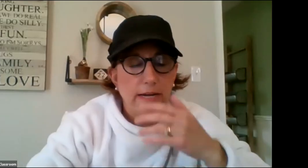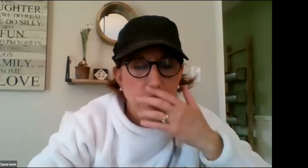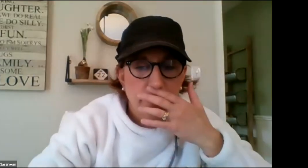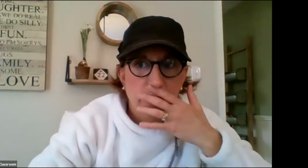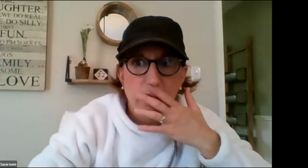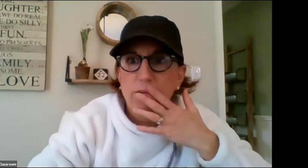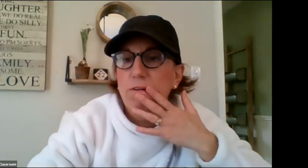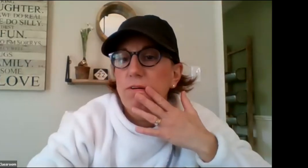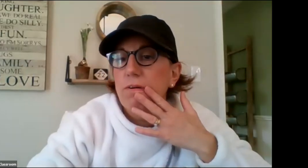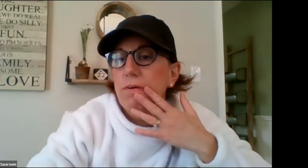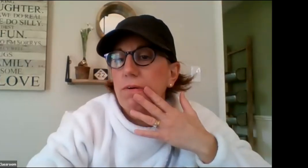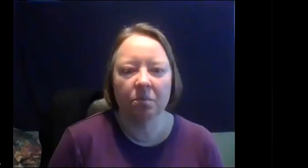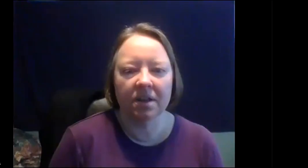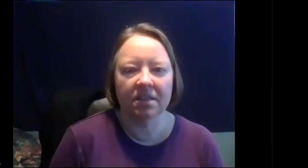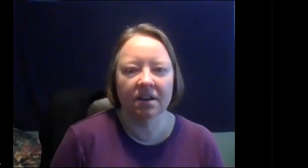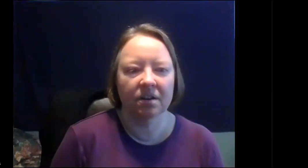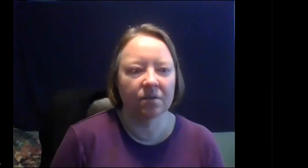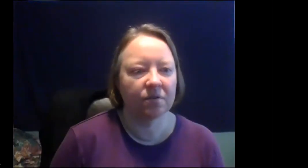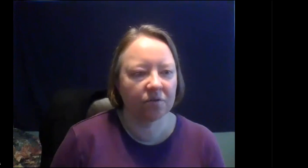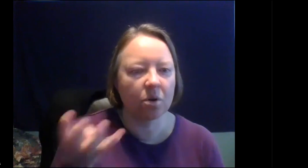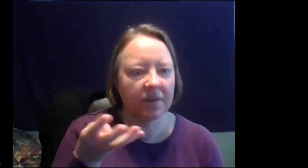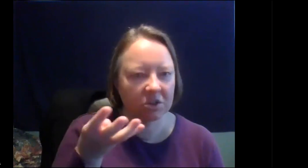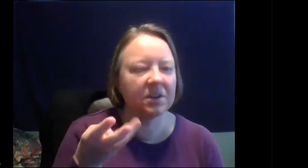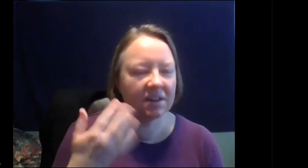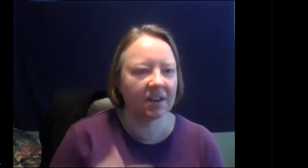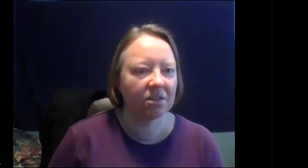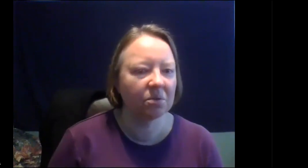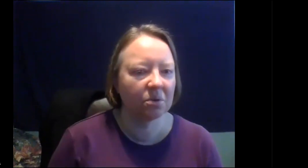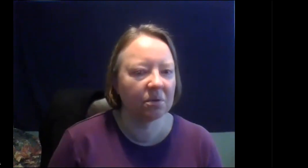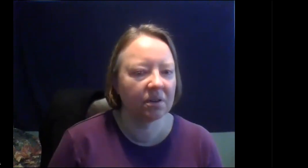okay? With the 4 of us, we did get through